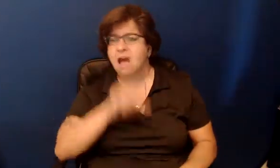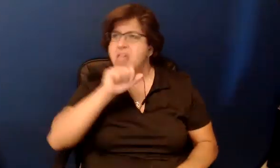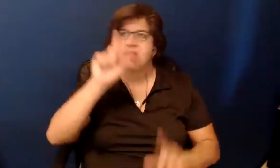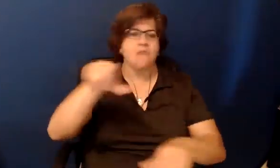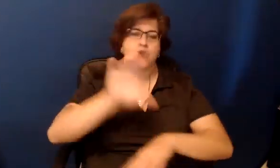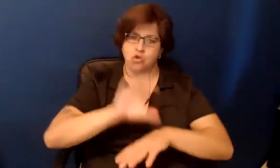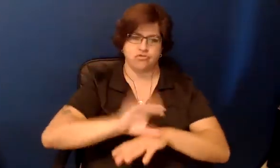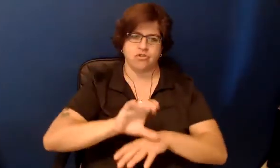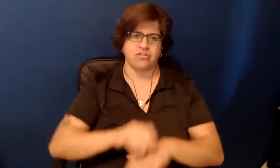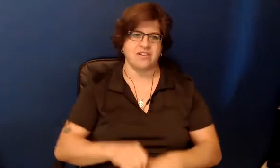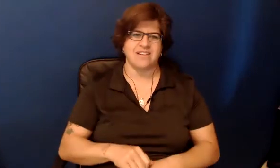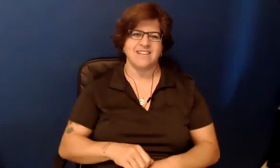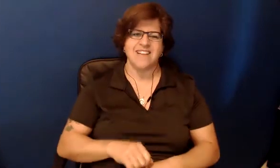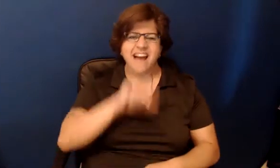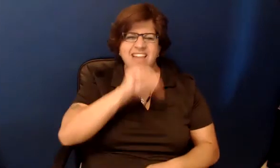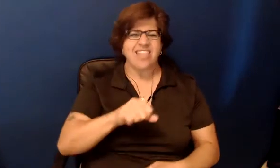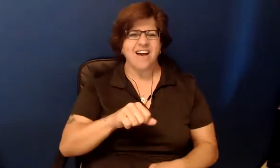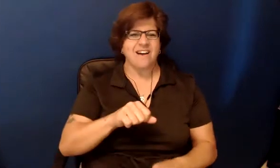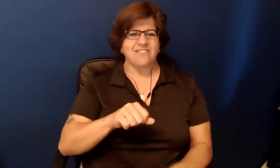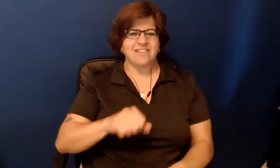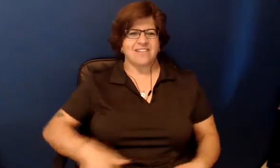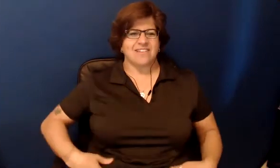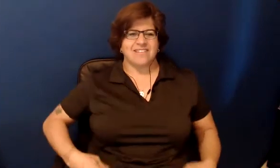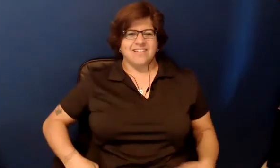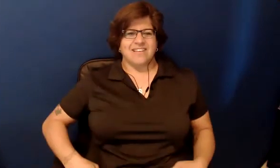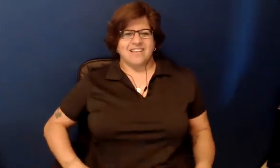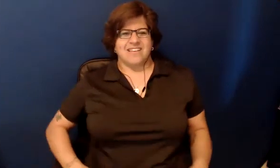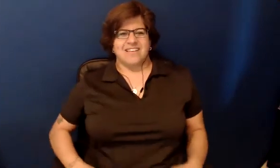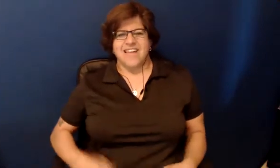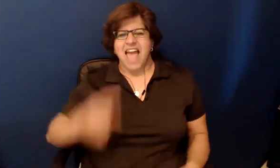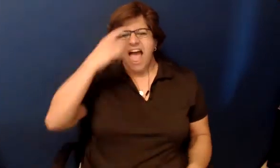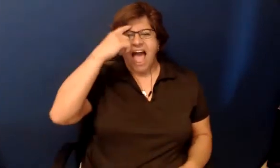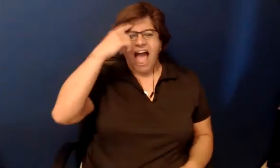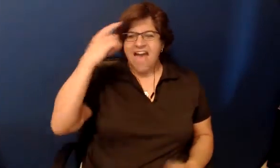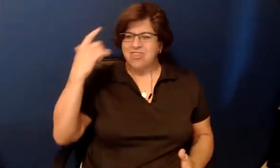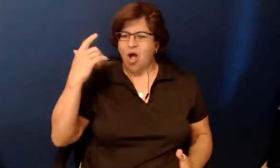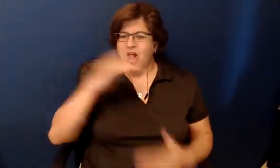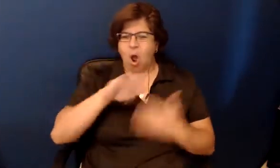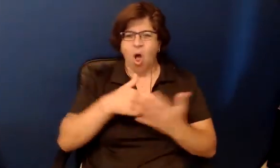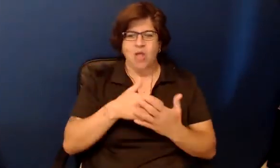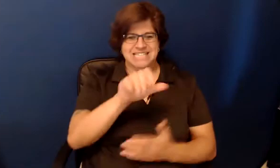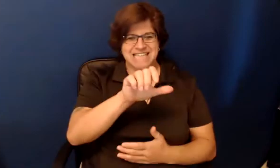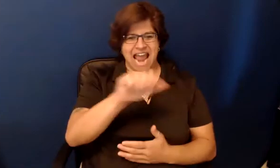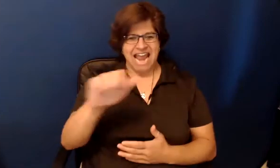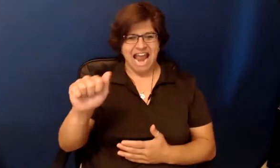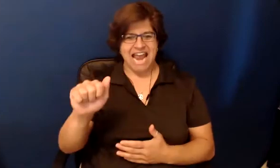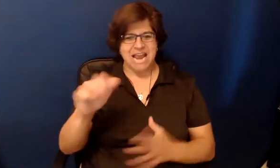I love that. You know, I love to go to church. I love it. I thought all of this was going to be in some